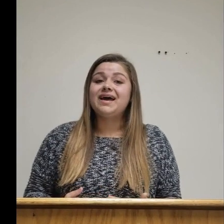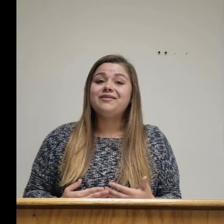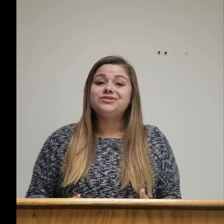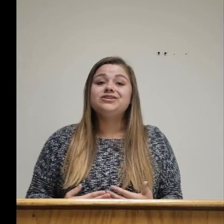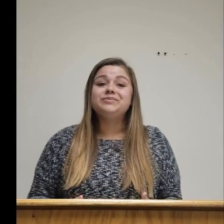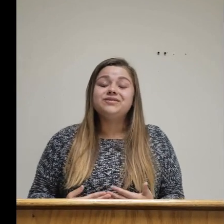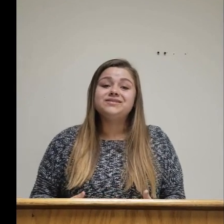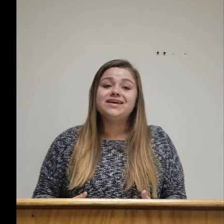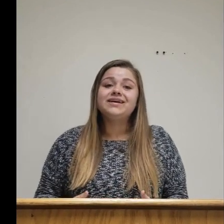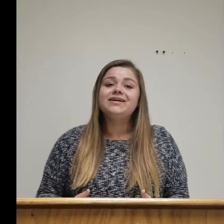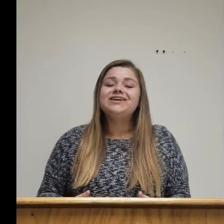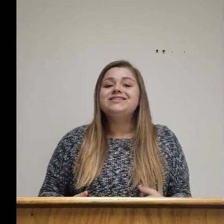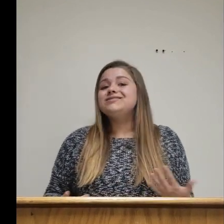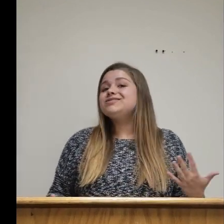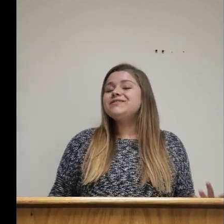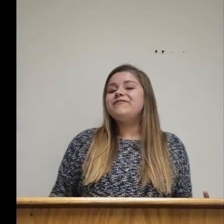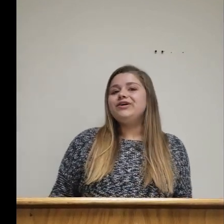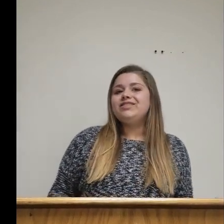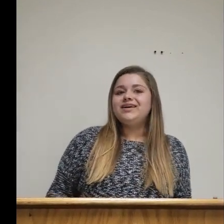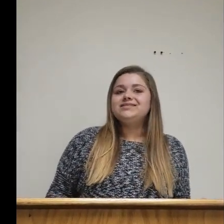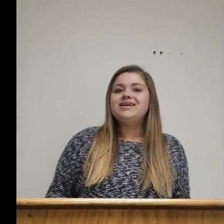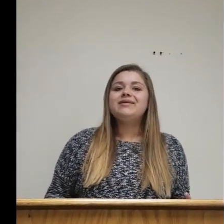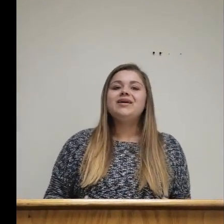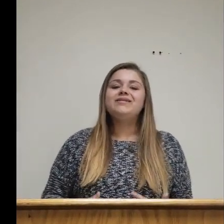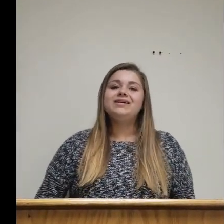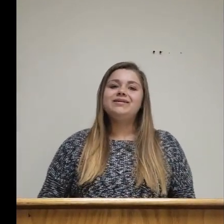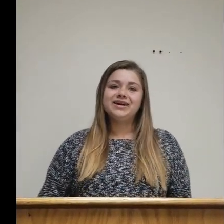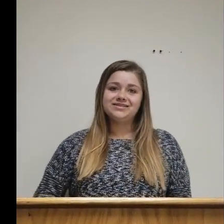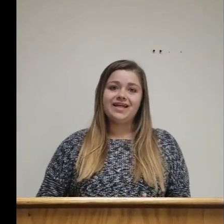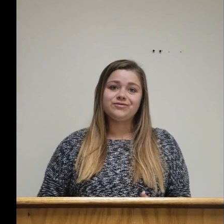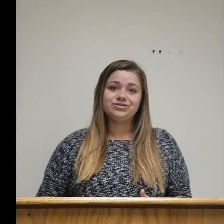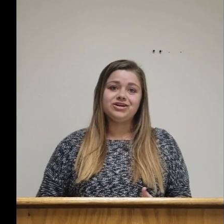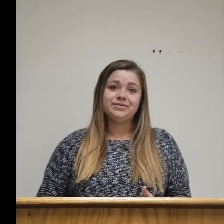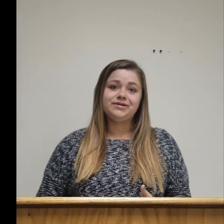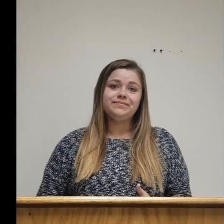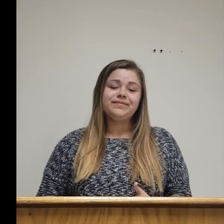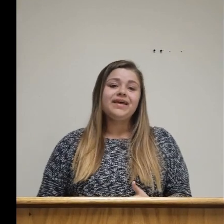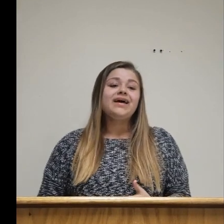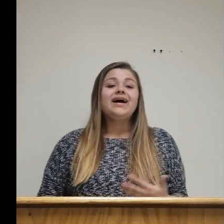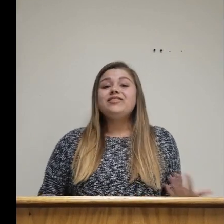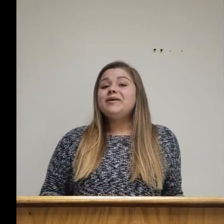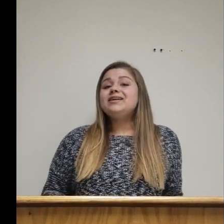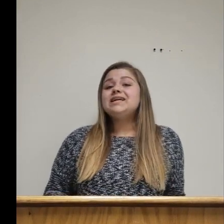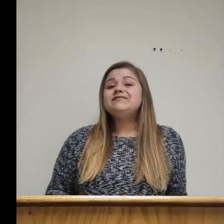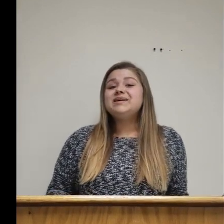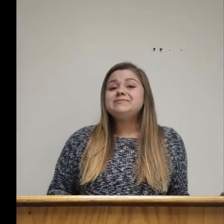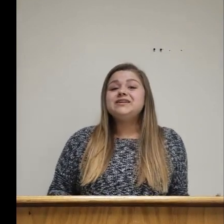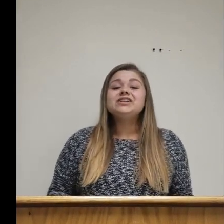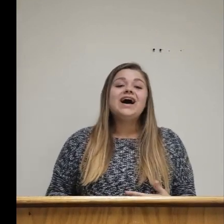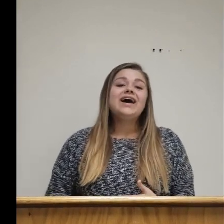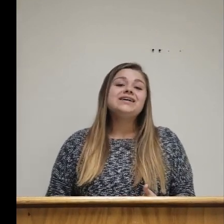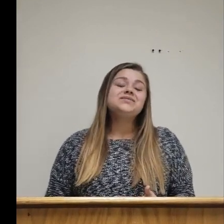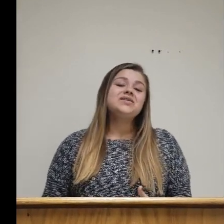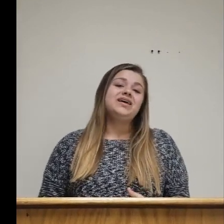American Sign Language interpreter looks like. These are just a few of the things that make a good American Sign Language interpreter. At the beginning of my